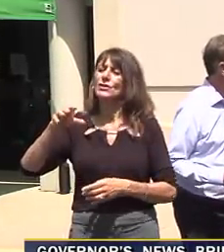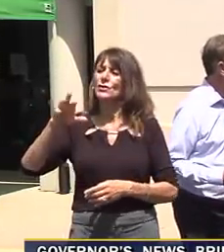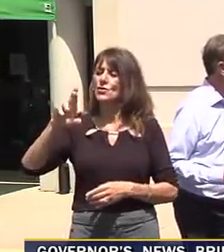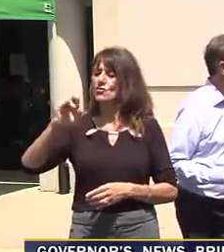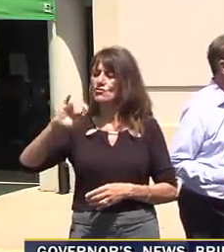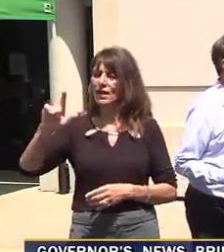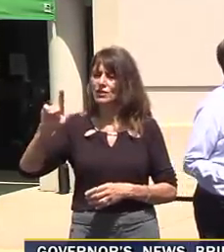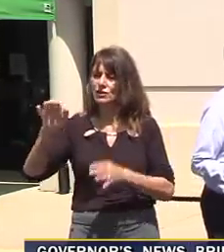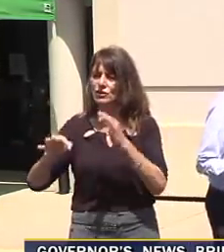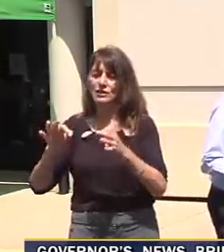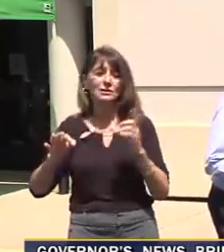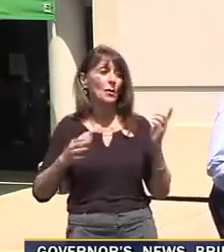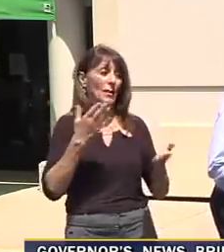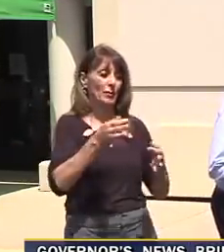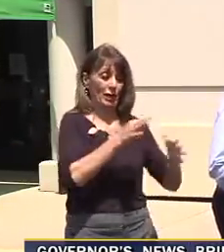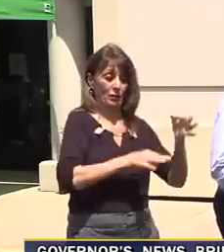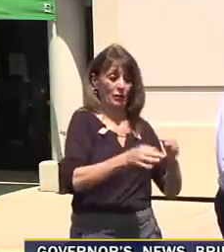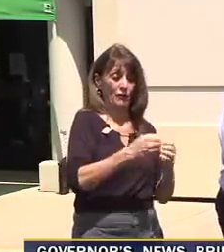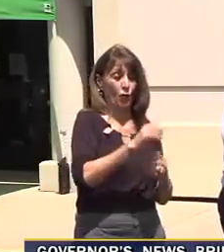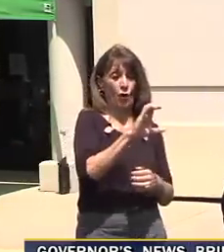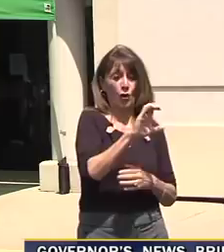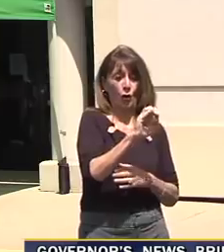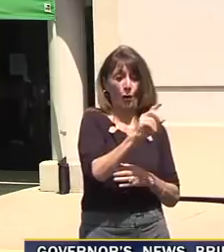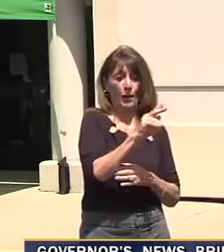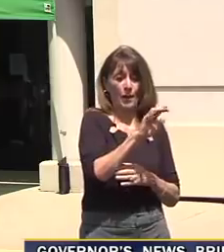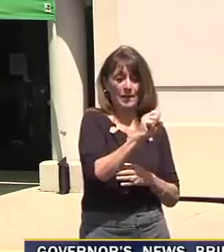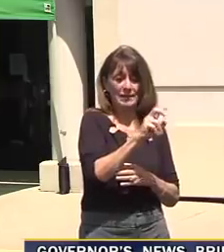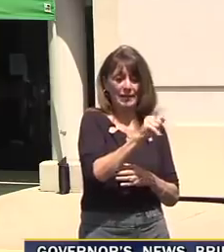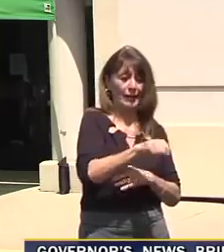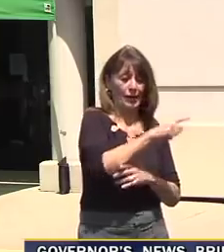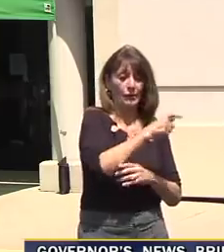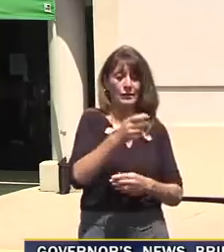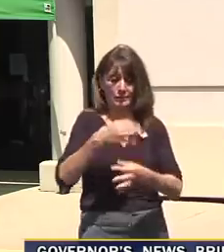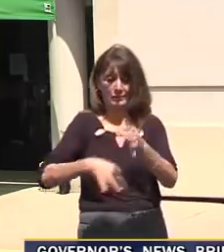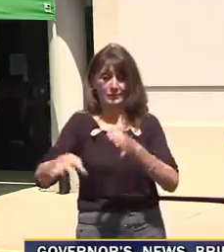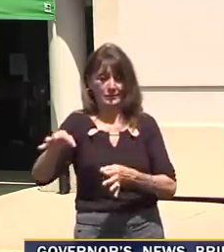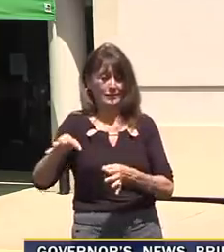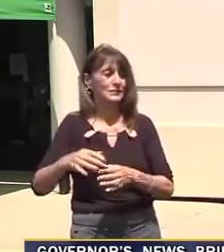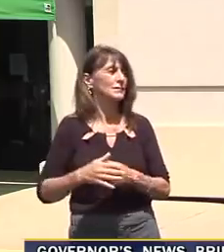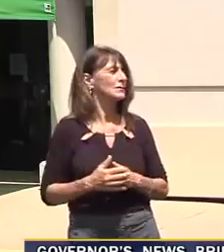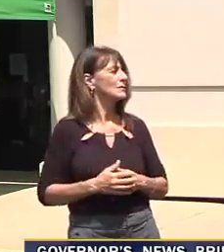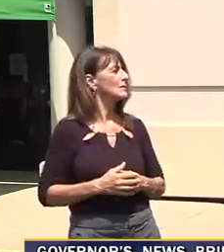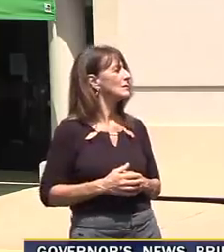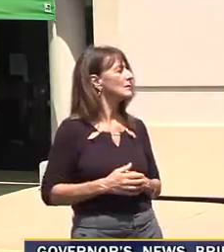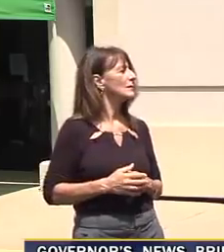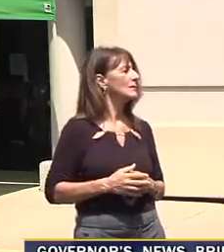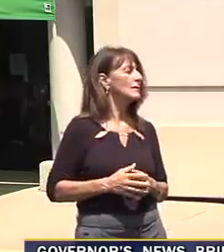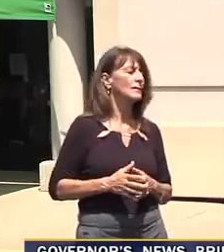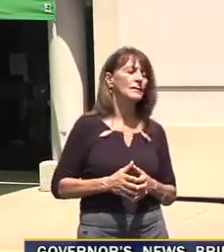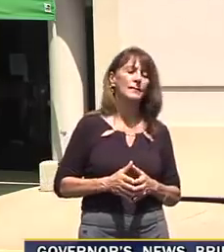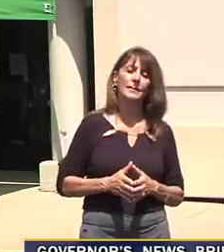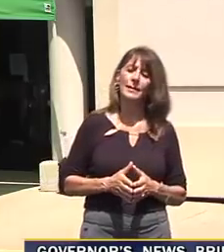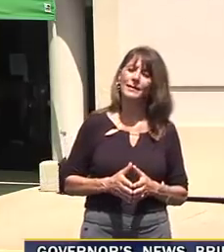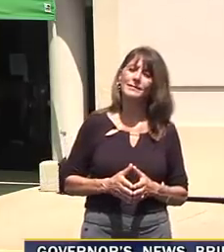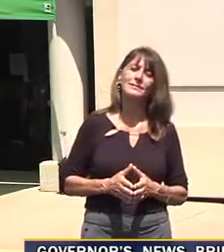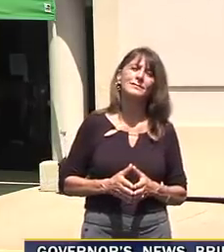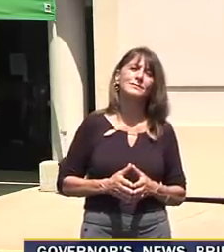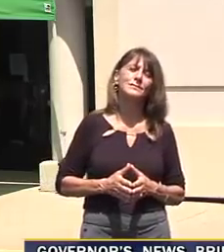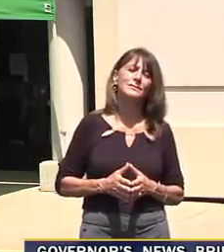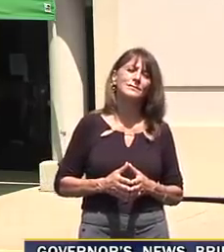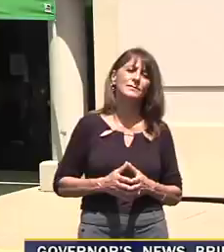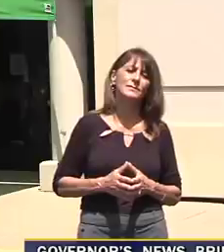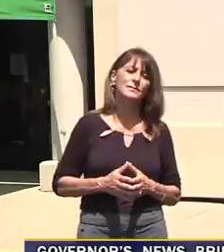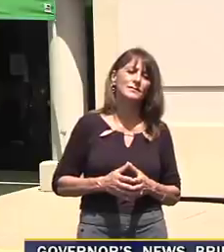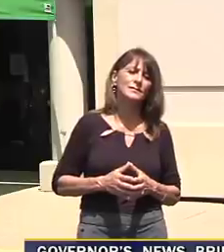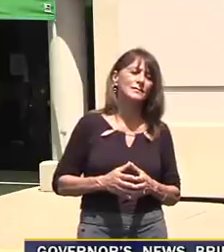Columbus Day. The jobs report for May came out. It shows a gain of